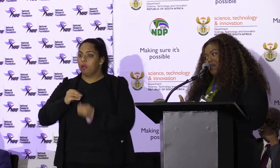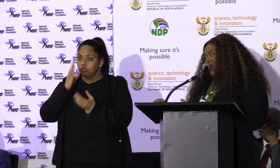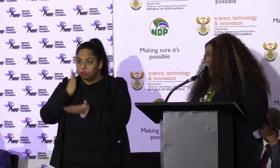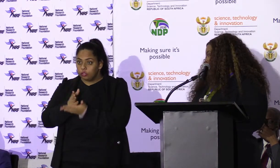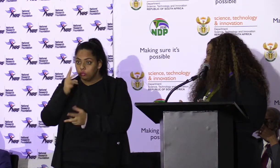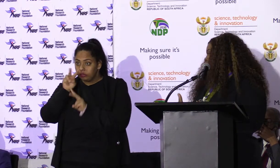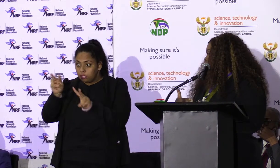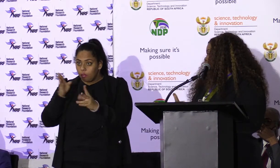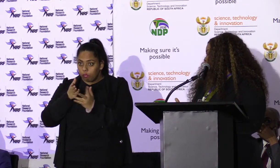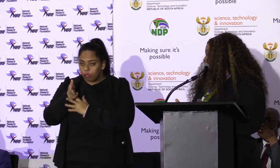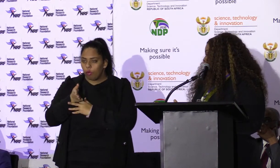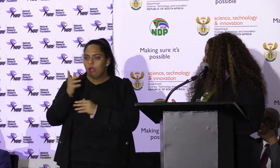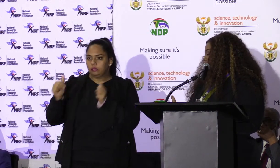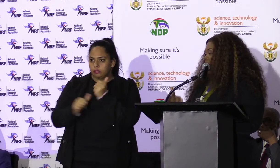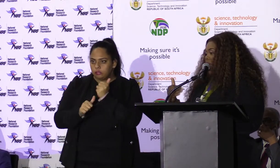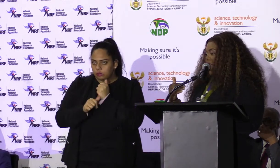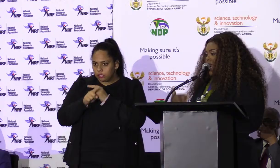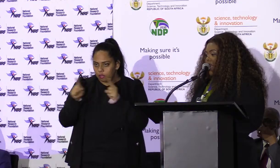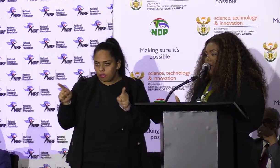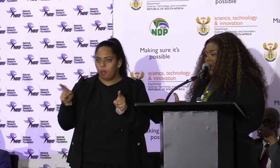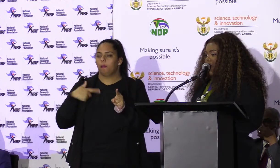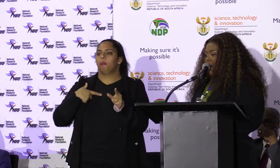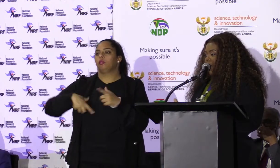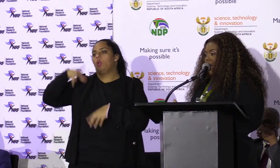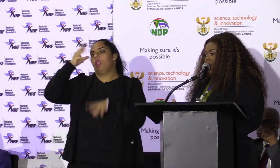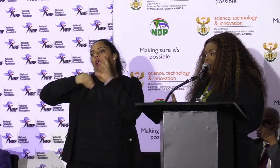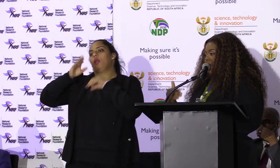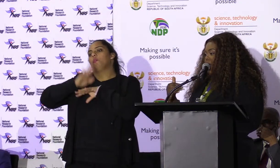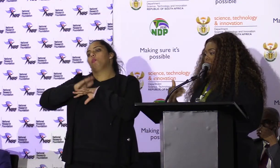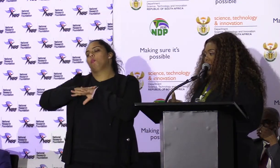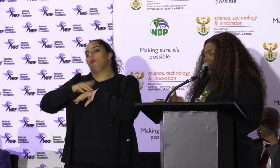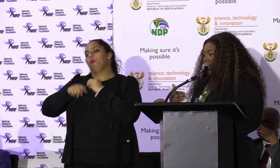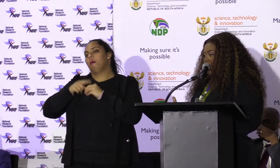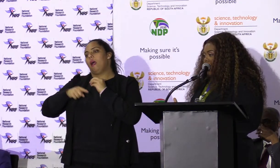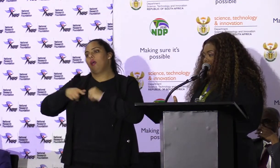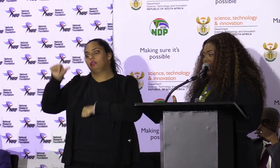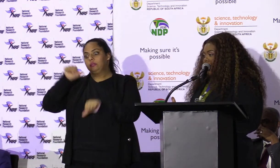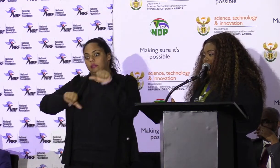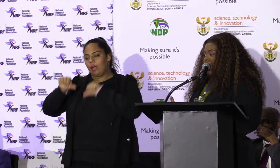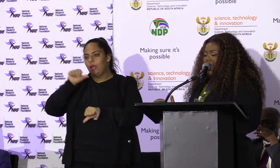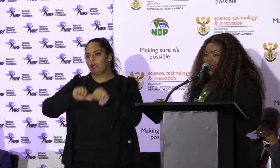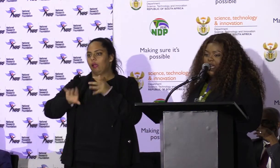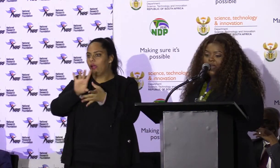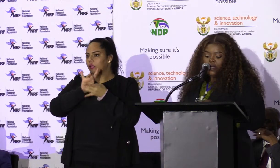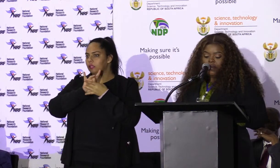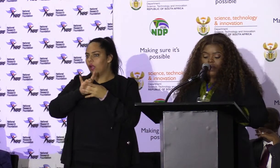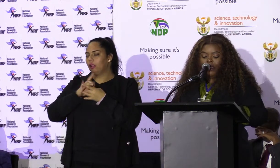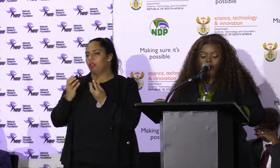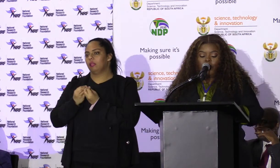you see them through, assist them to learn more about science-related